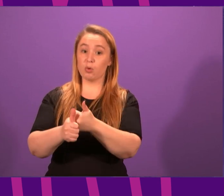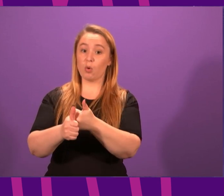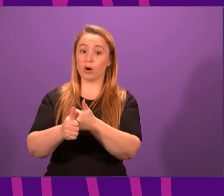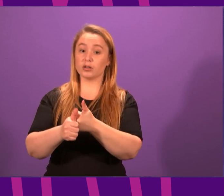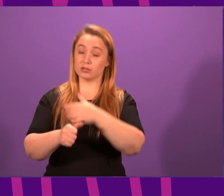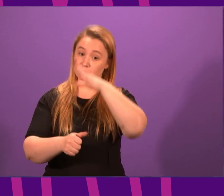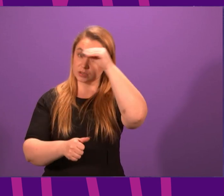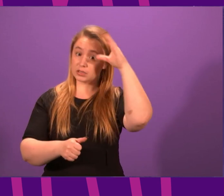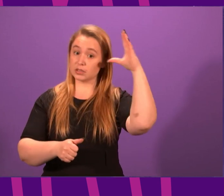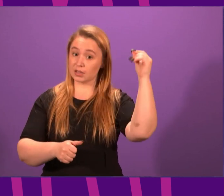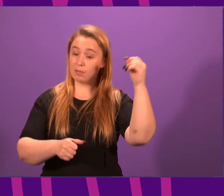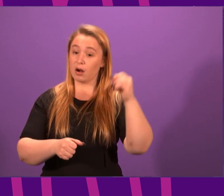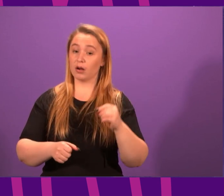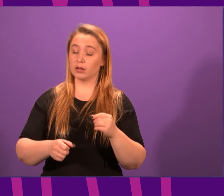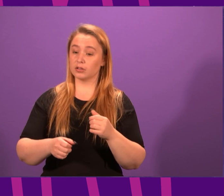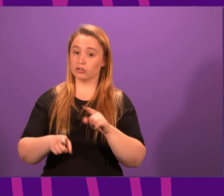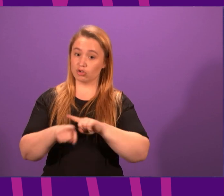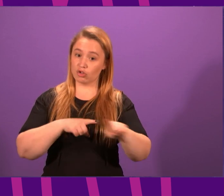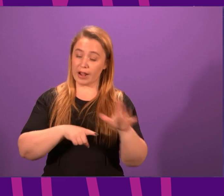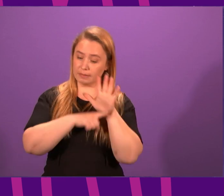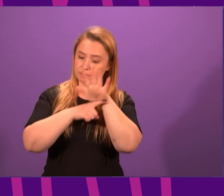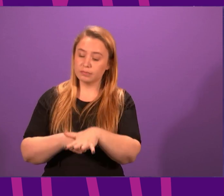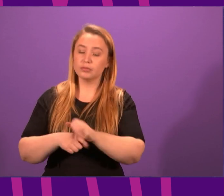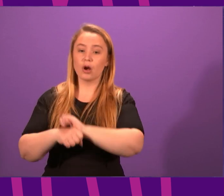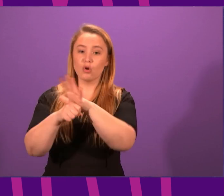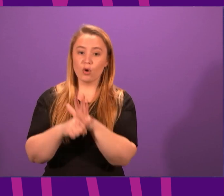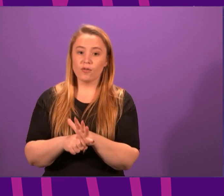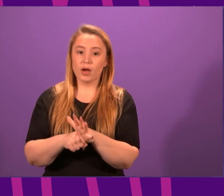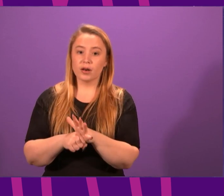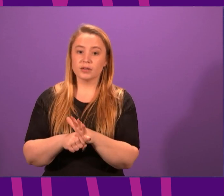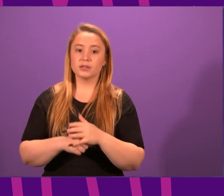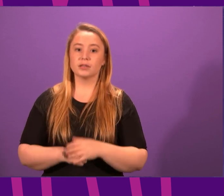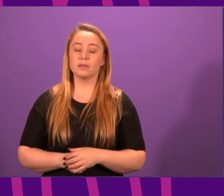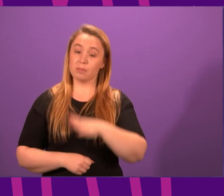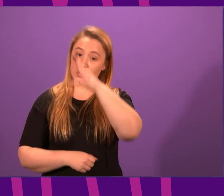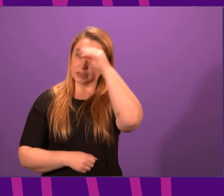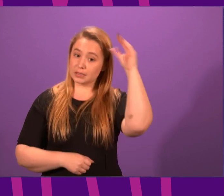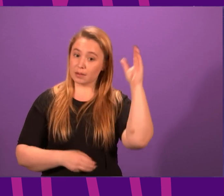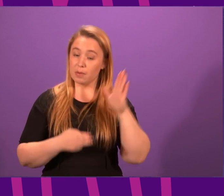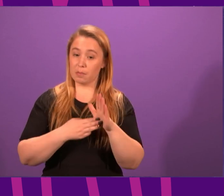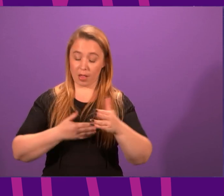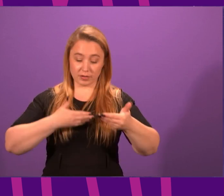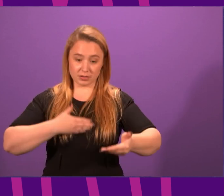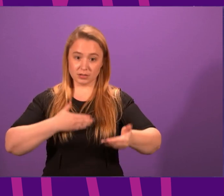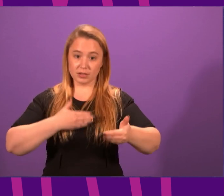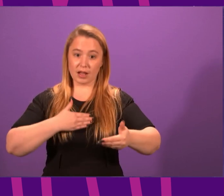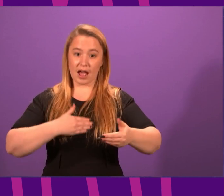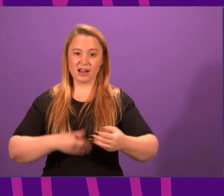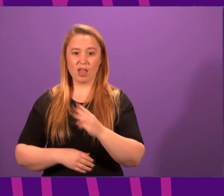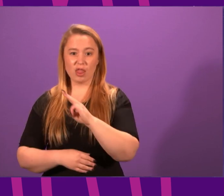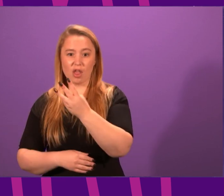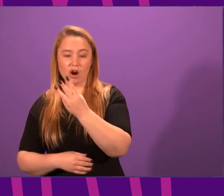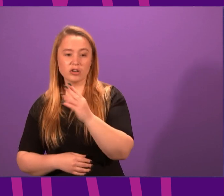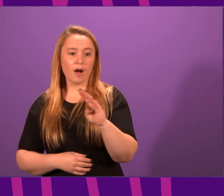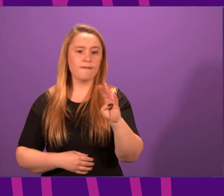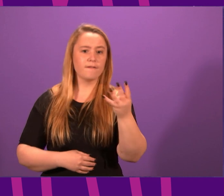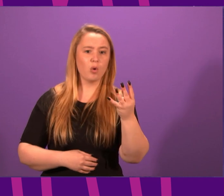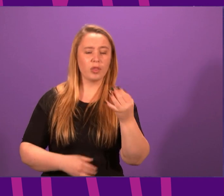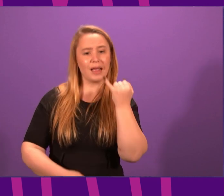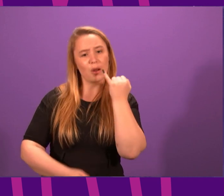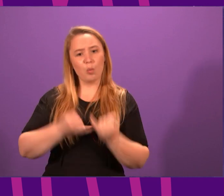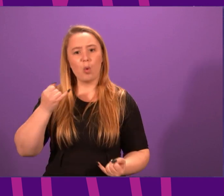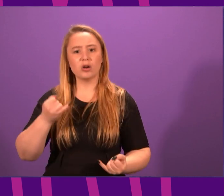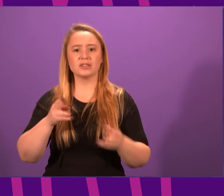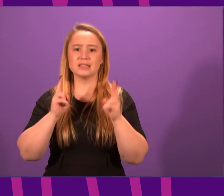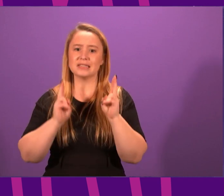did over the summer months, but I think it's still important to recognise that in those summer months we still had the third or fourth worst death rate